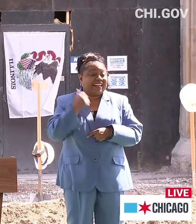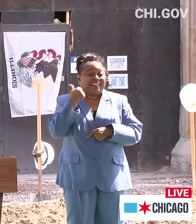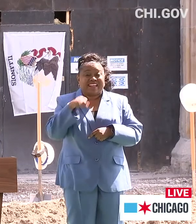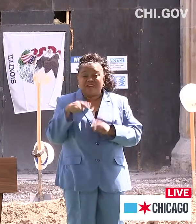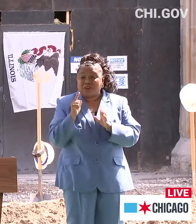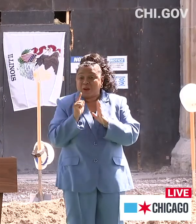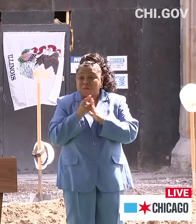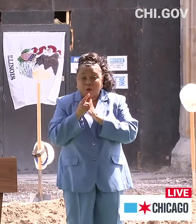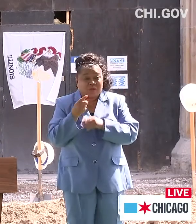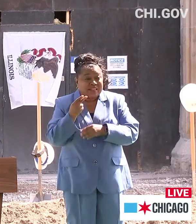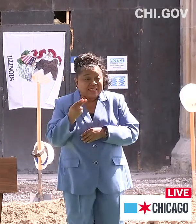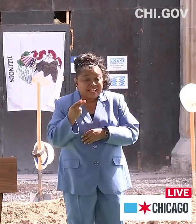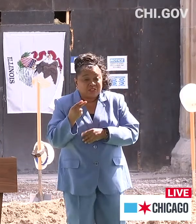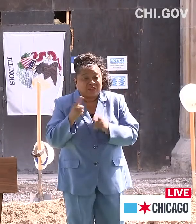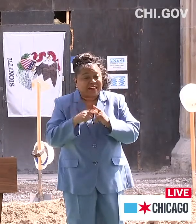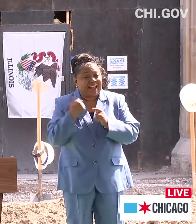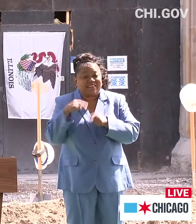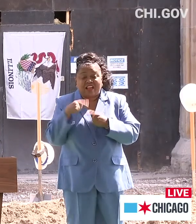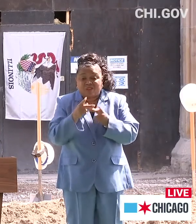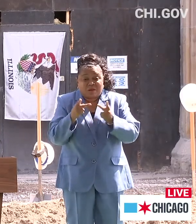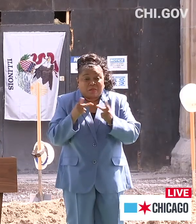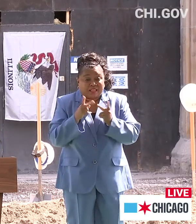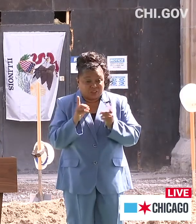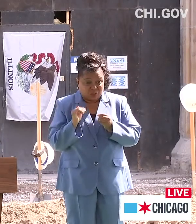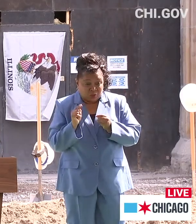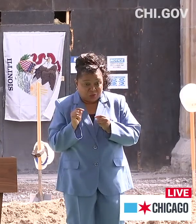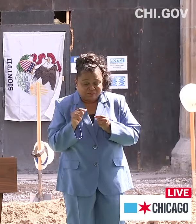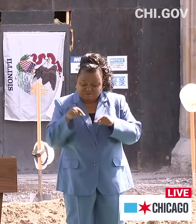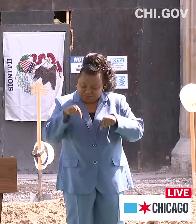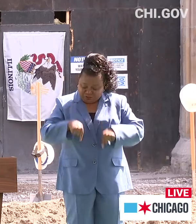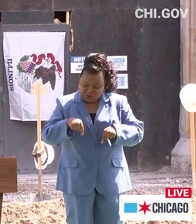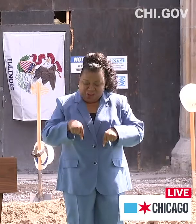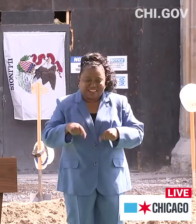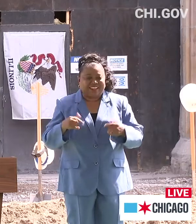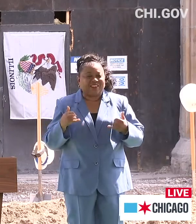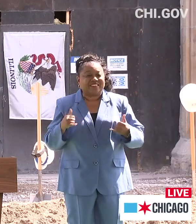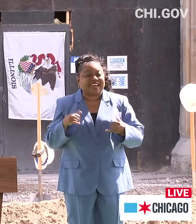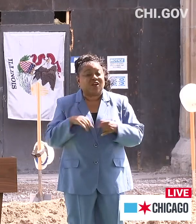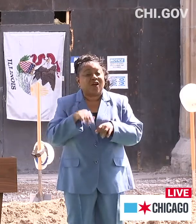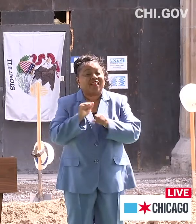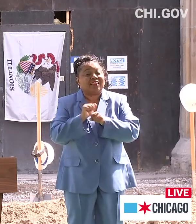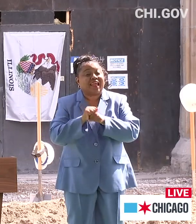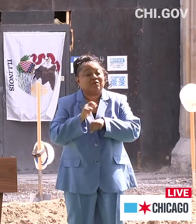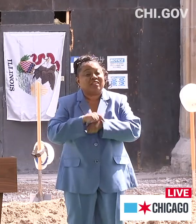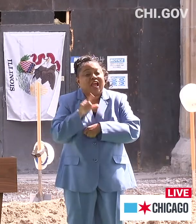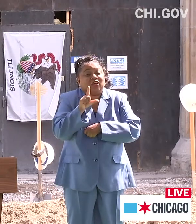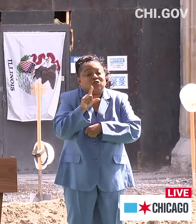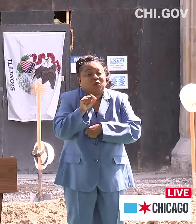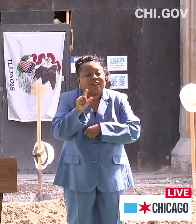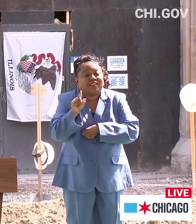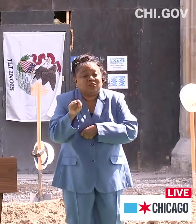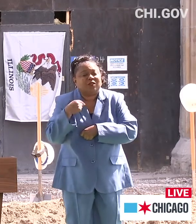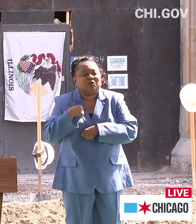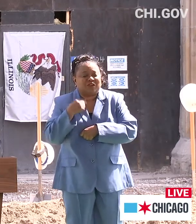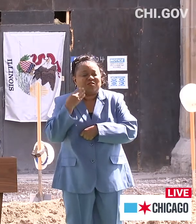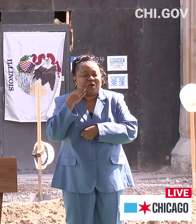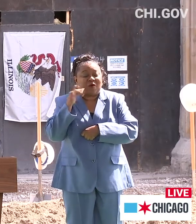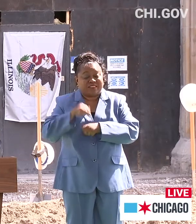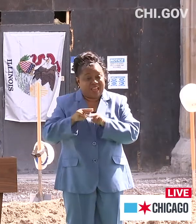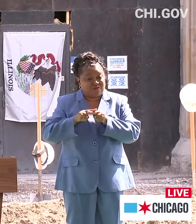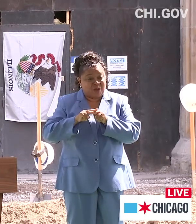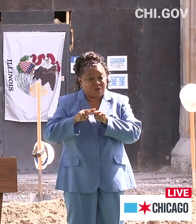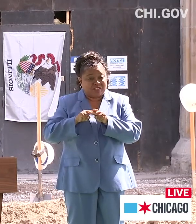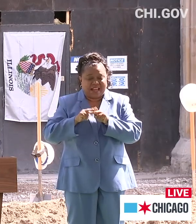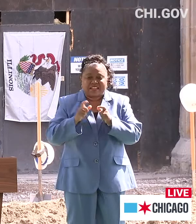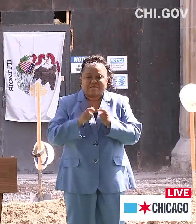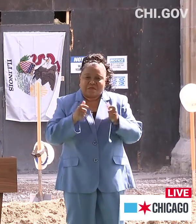ever a moment in history, and if there's ever a place to do it, it's right here today on Labor Day 2020, that we know that that railroad track